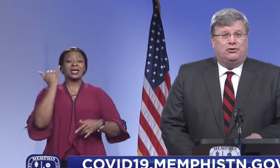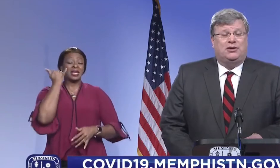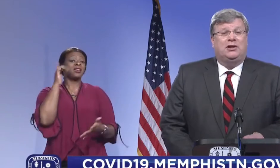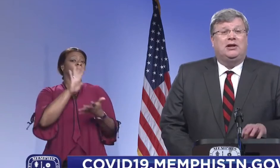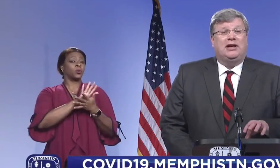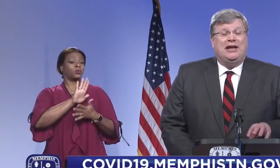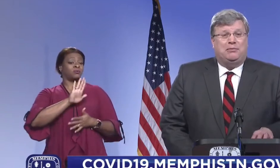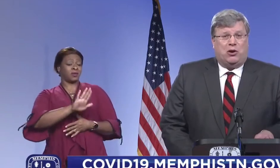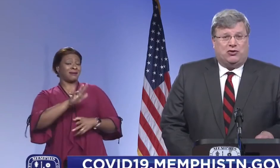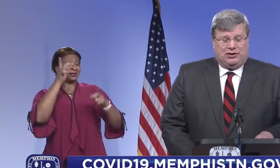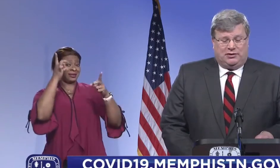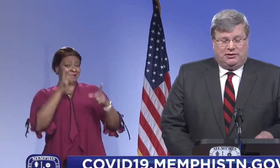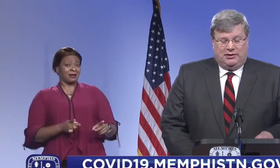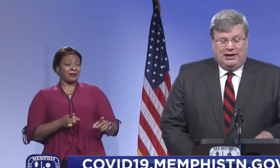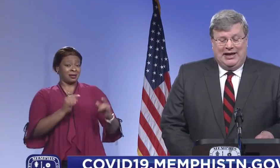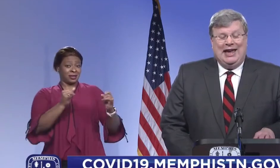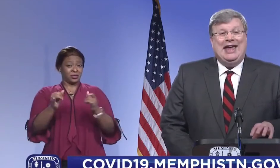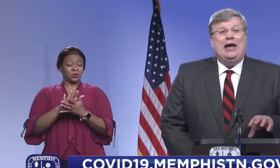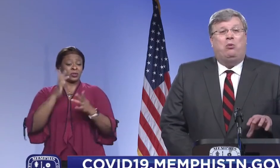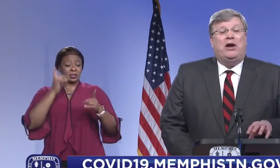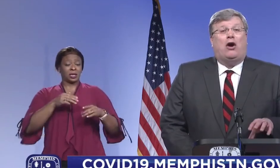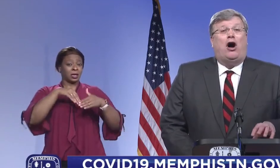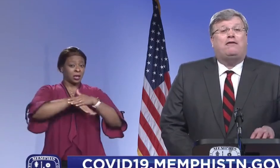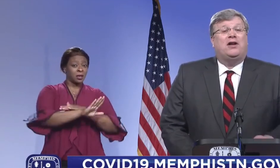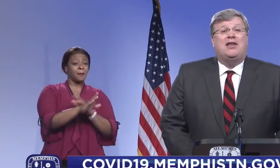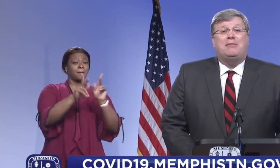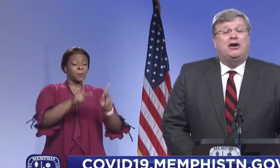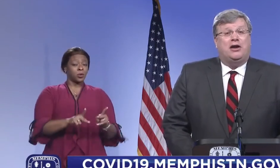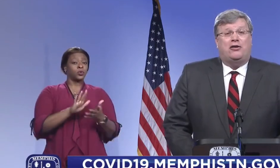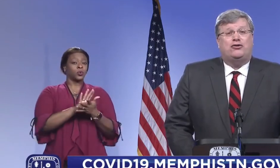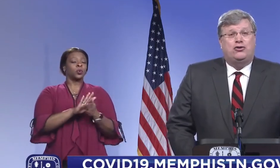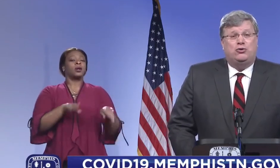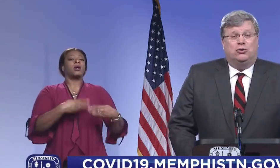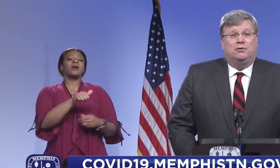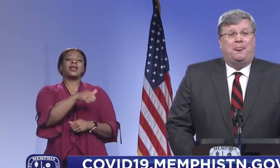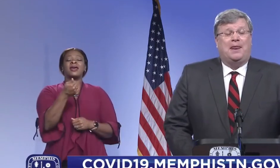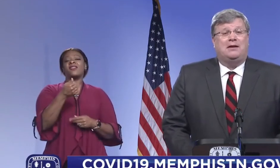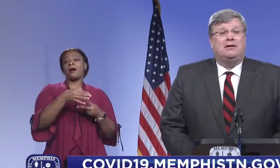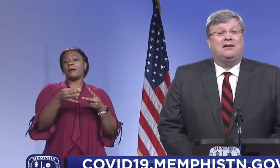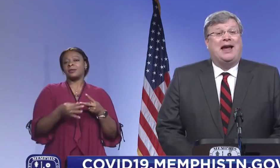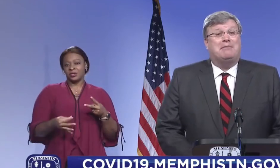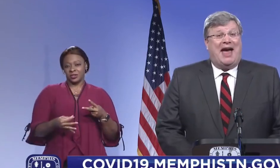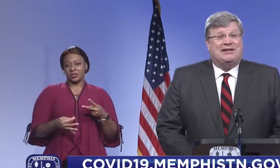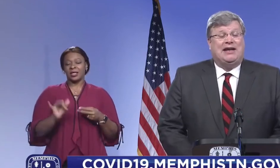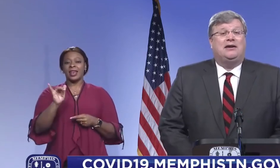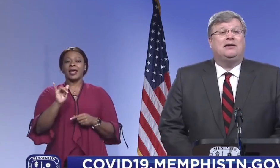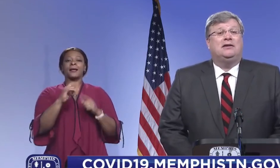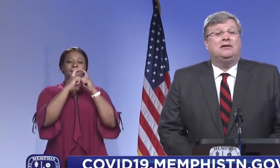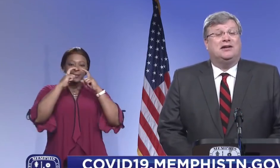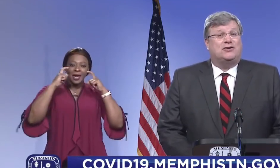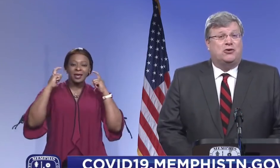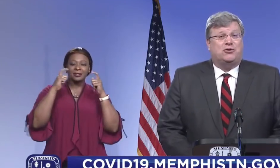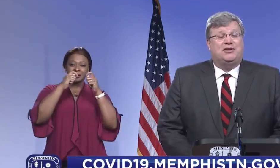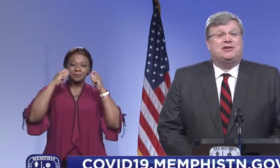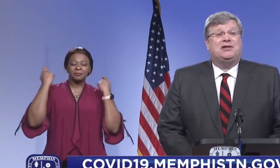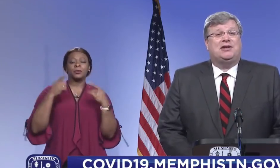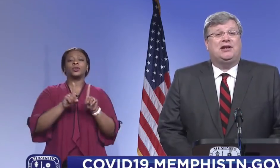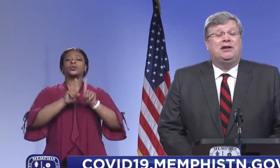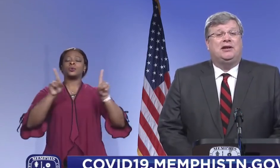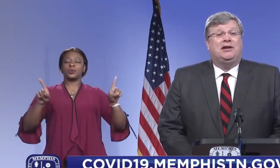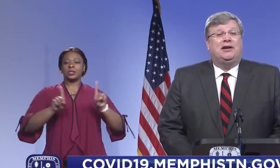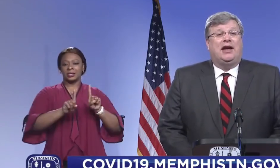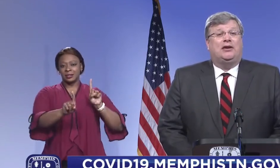goes in-person, we are offering them another tool like masking and social